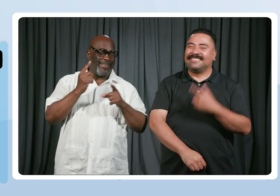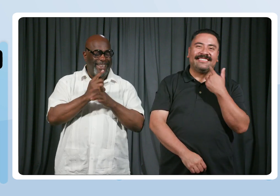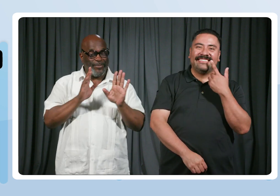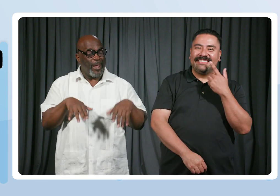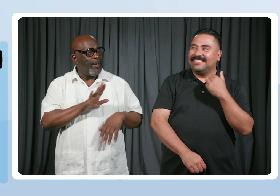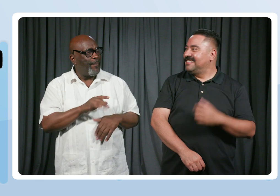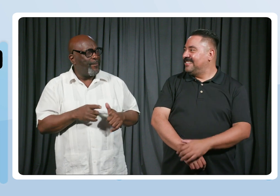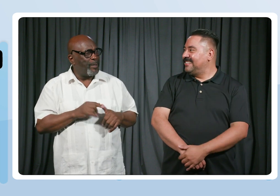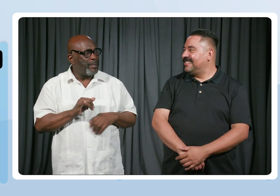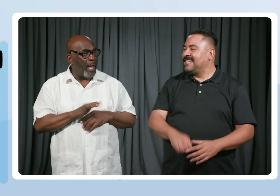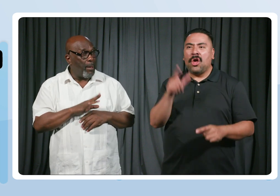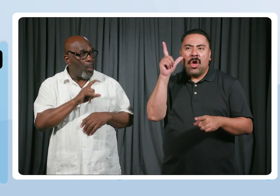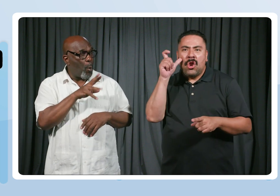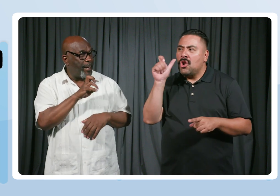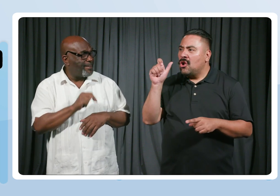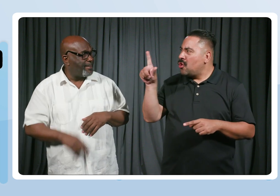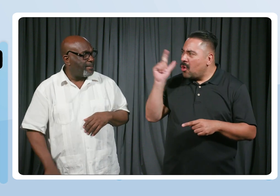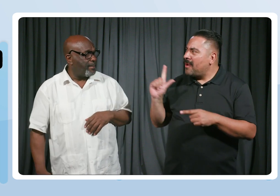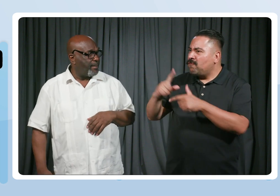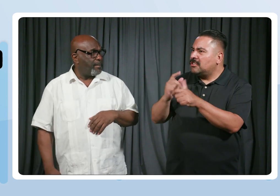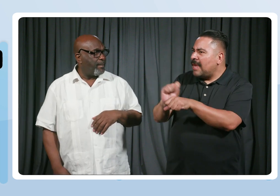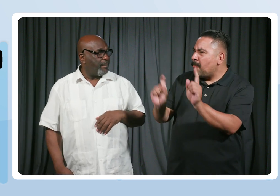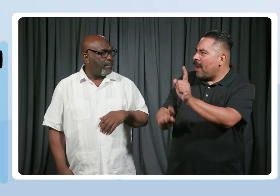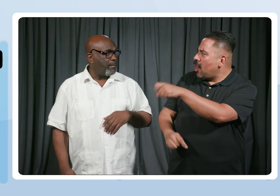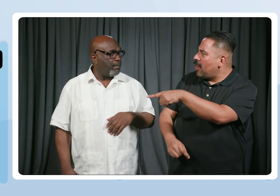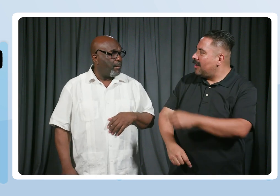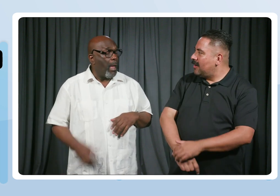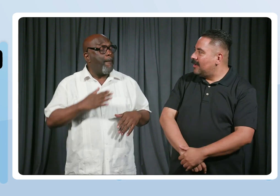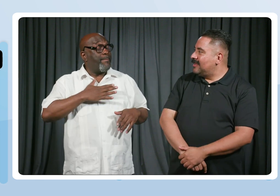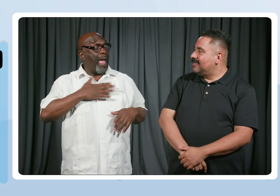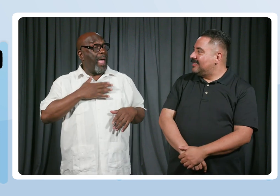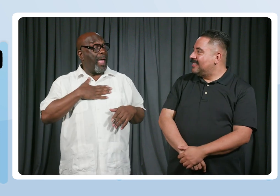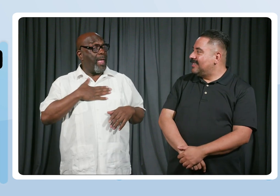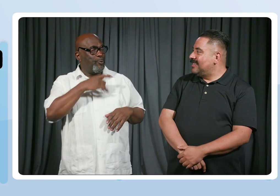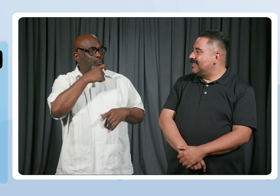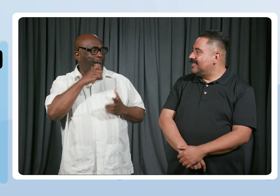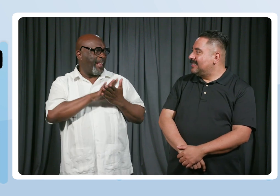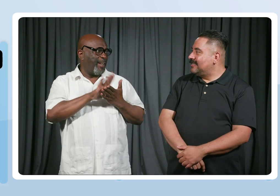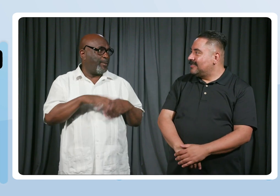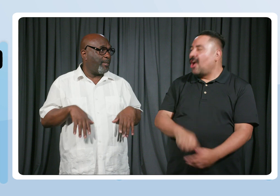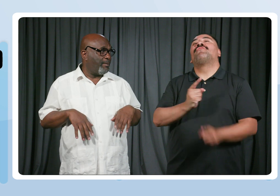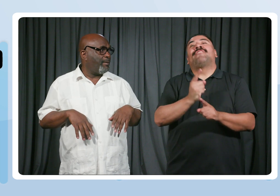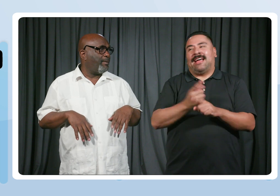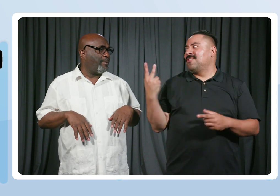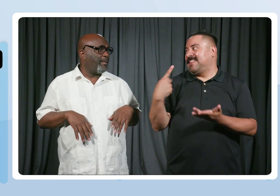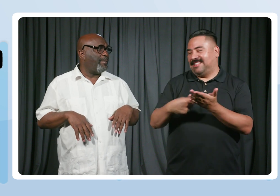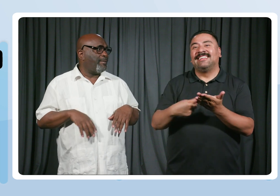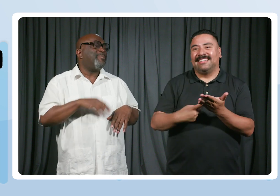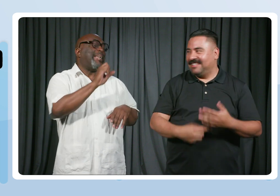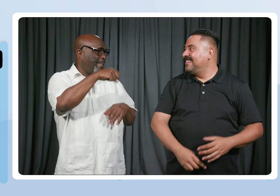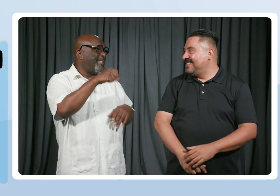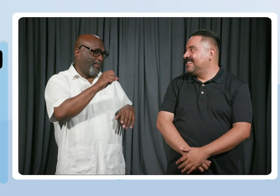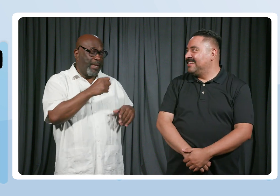was your first job, Lauren? Well, my first job was at a dry cleaners. Oh, yes, we talked about this. Yes, I was